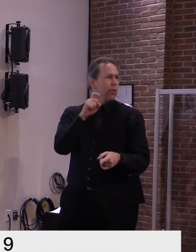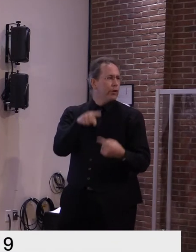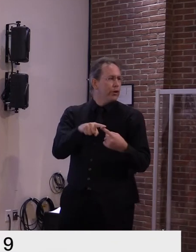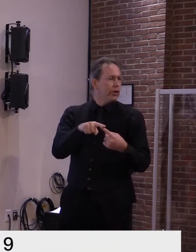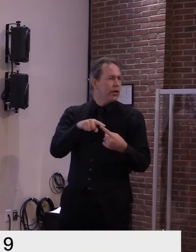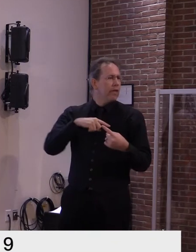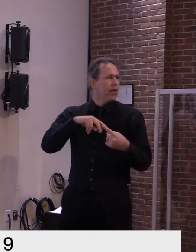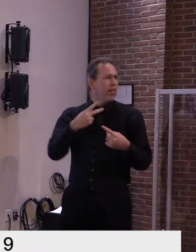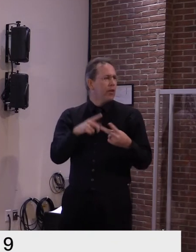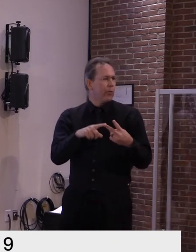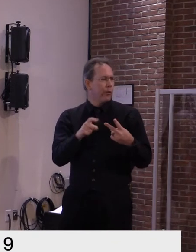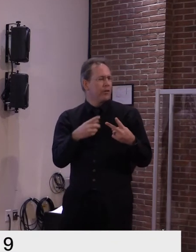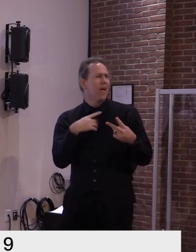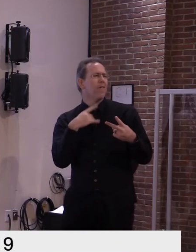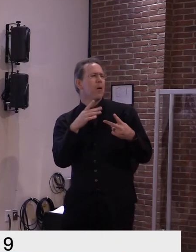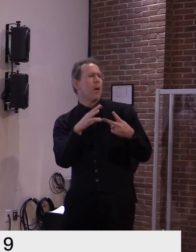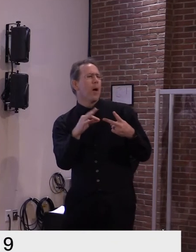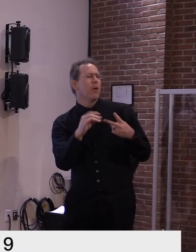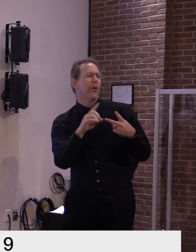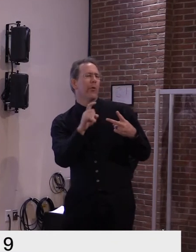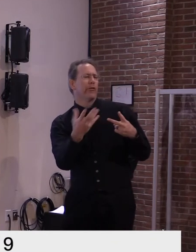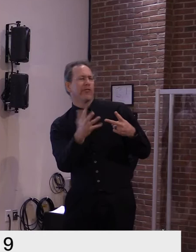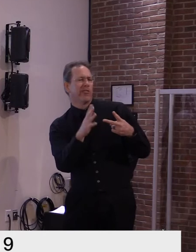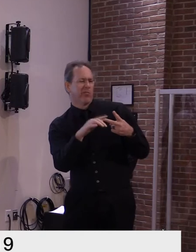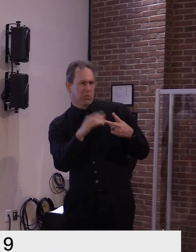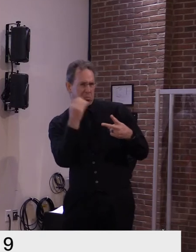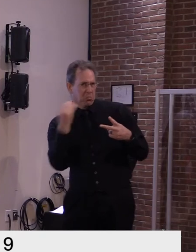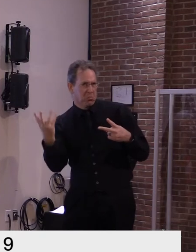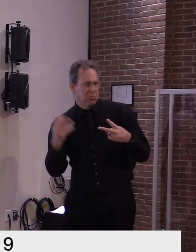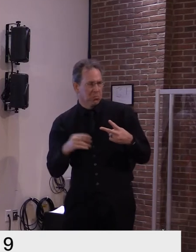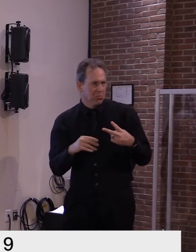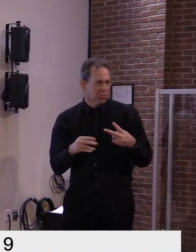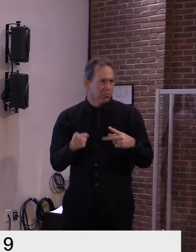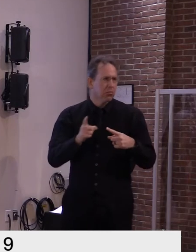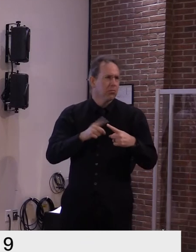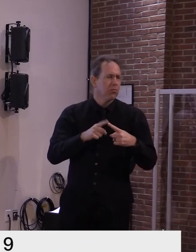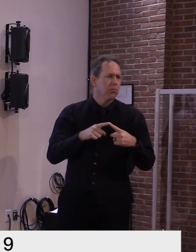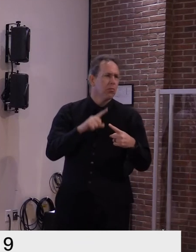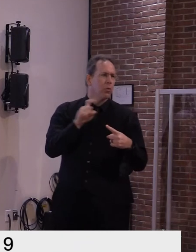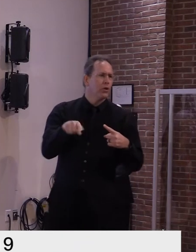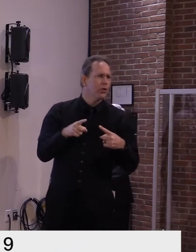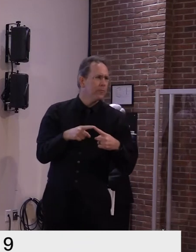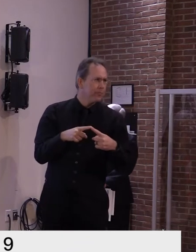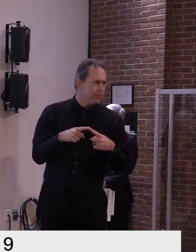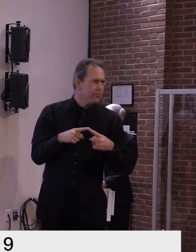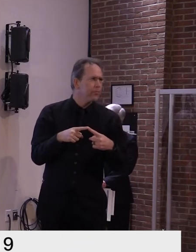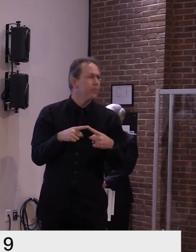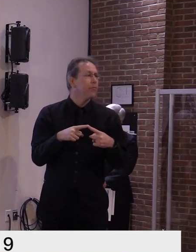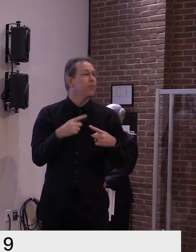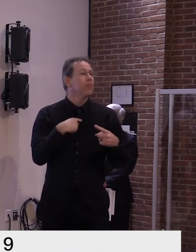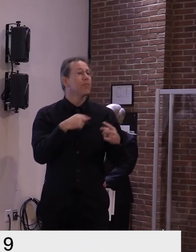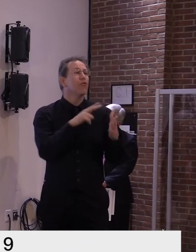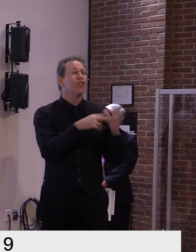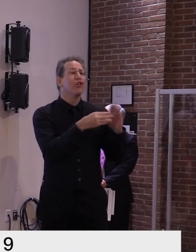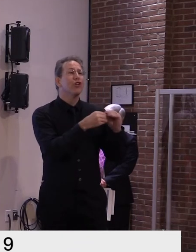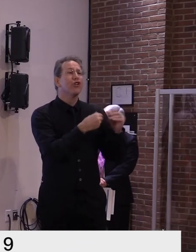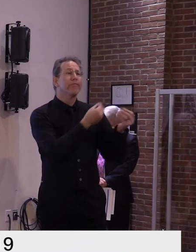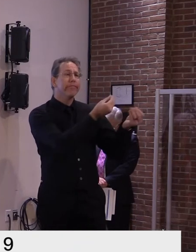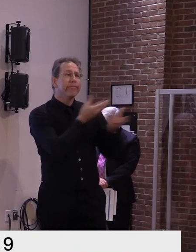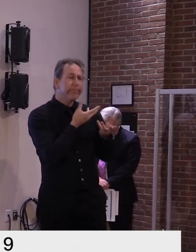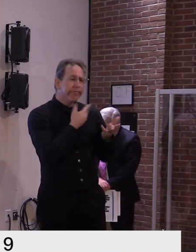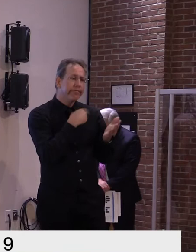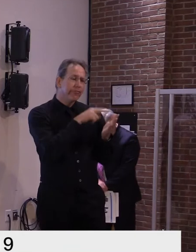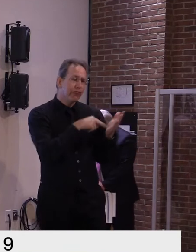first. I received an email from one of our readers who says